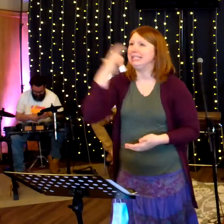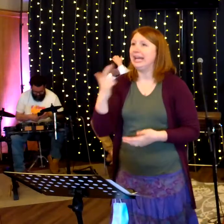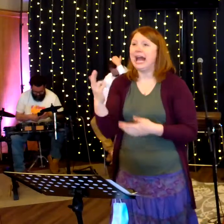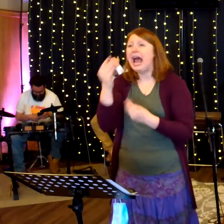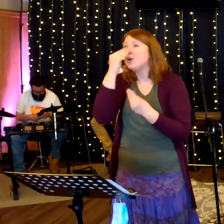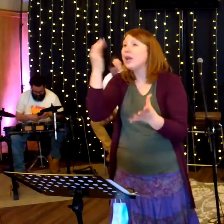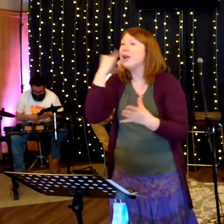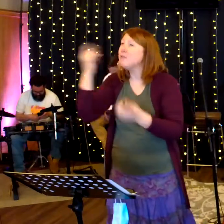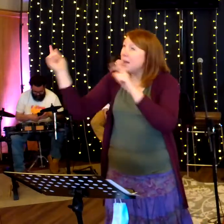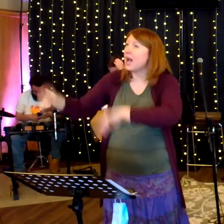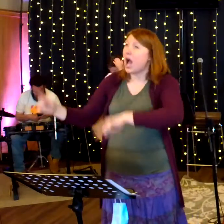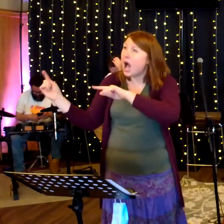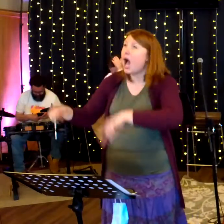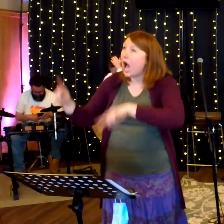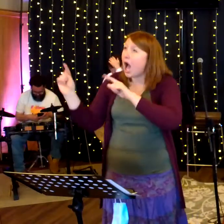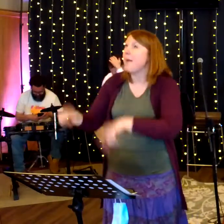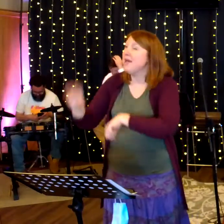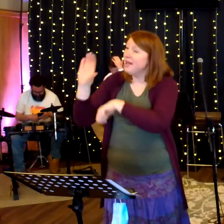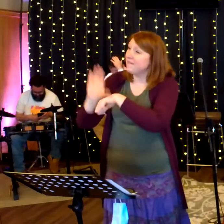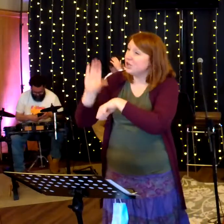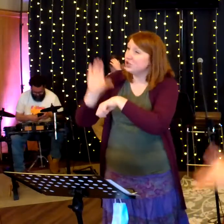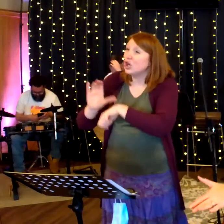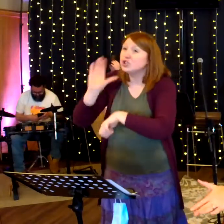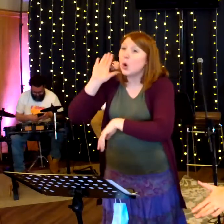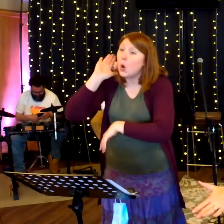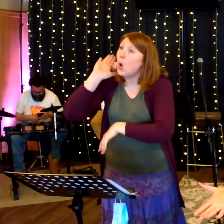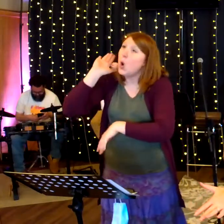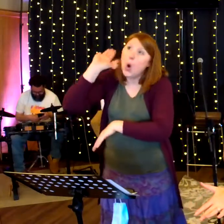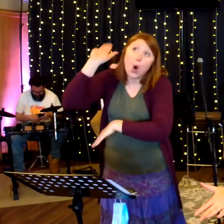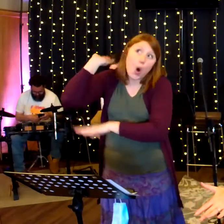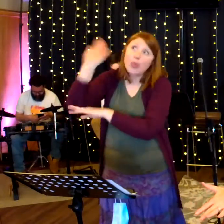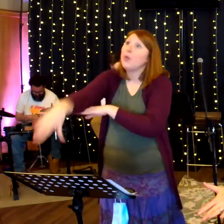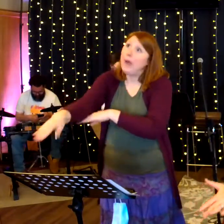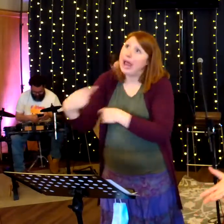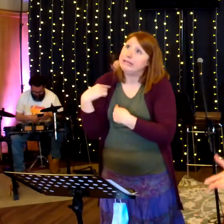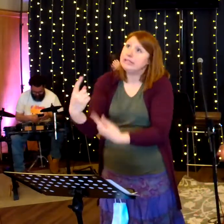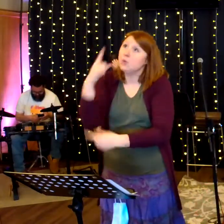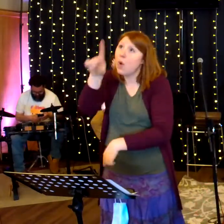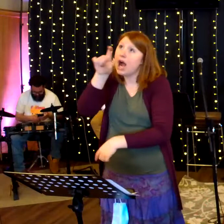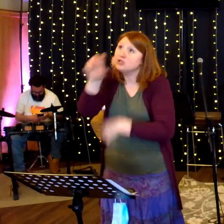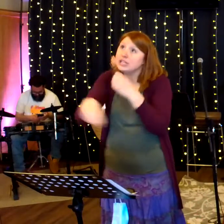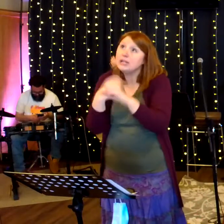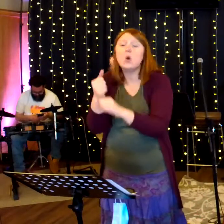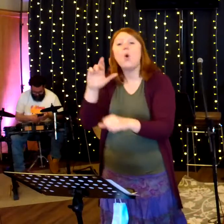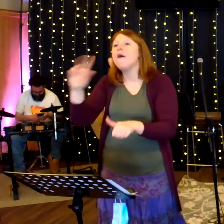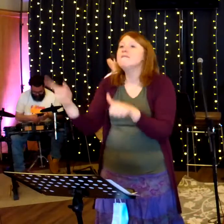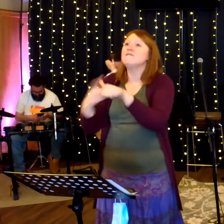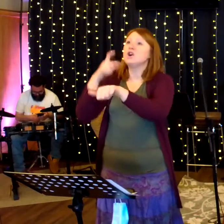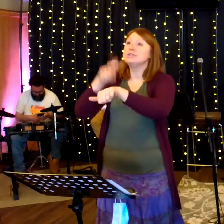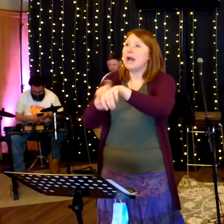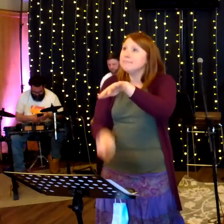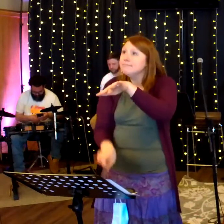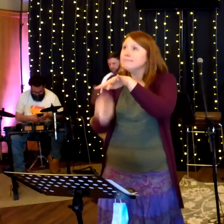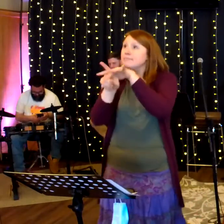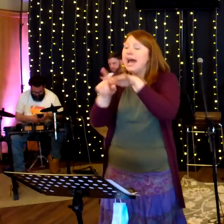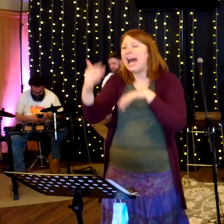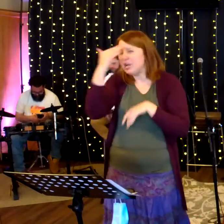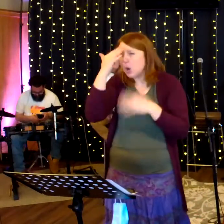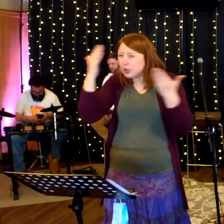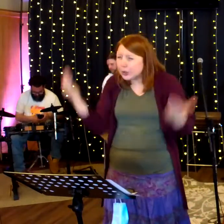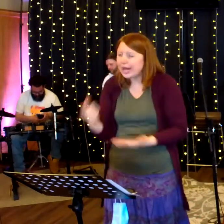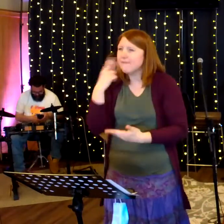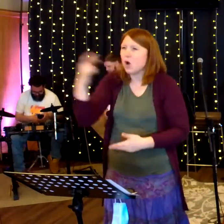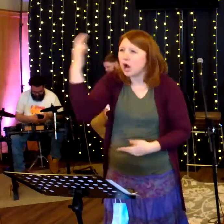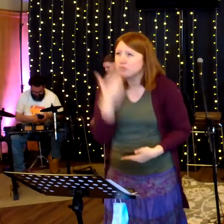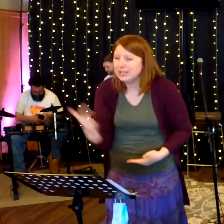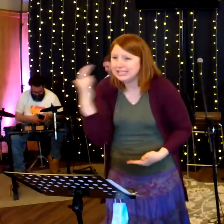whole entire life and you're 115 years old or whether this is your first time here. You are here at this moment, at this time, because